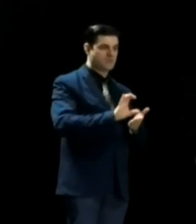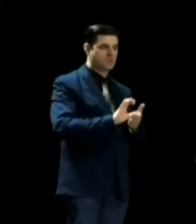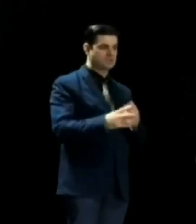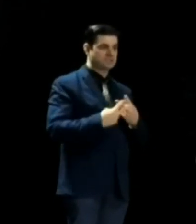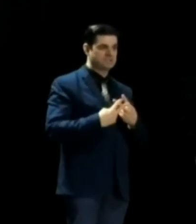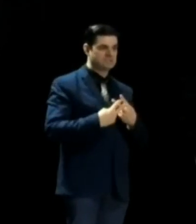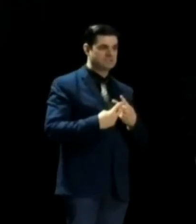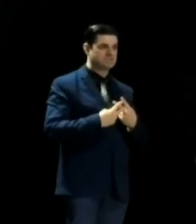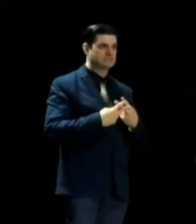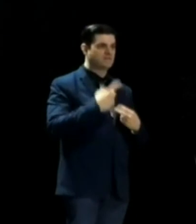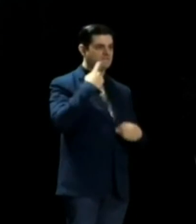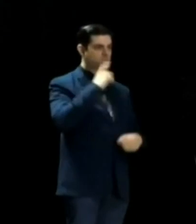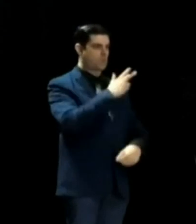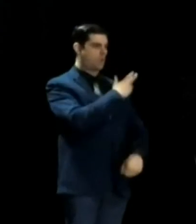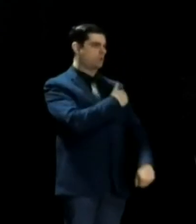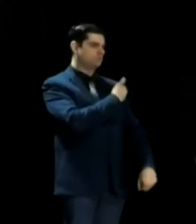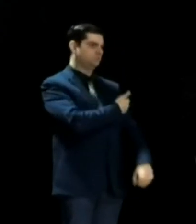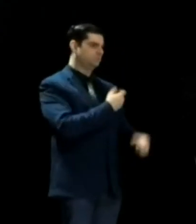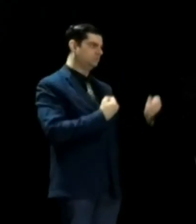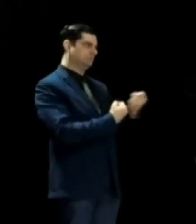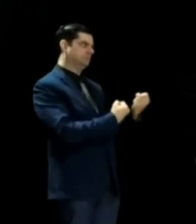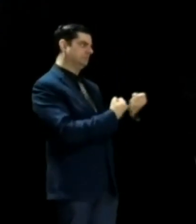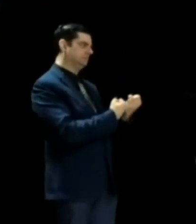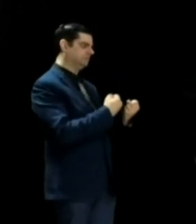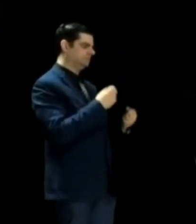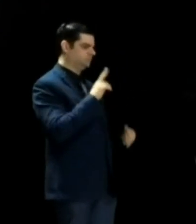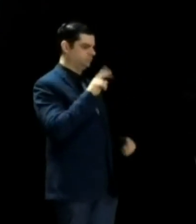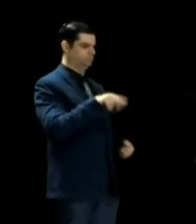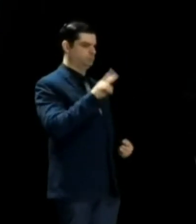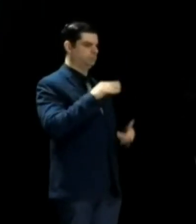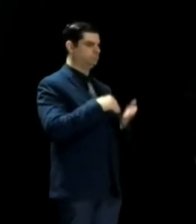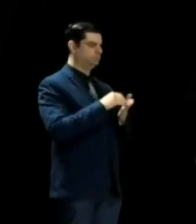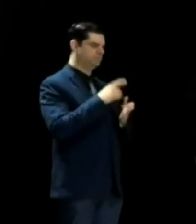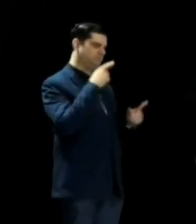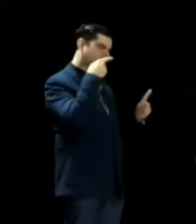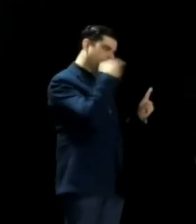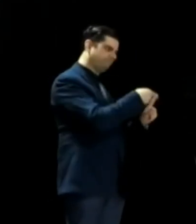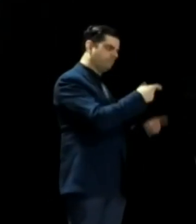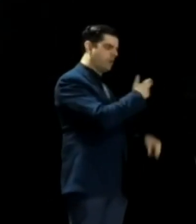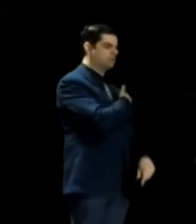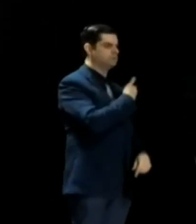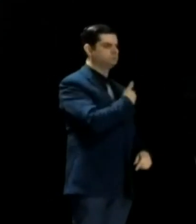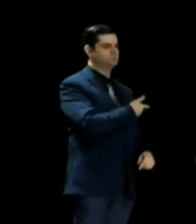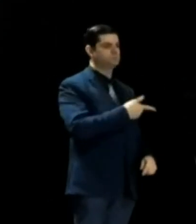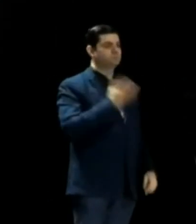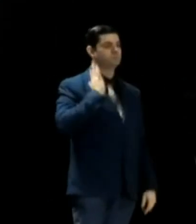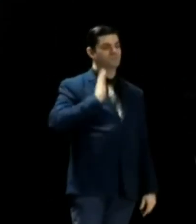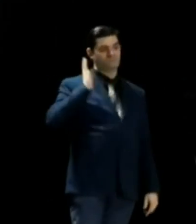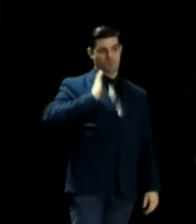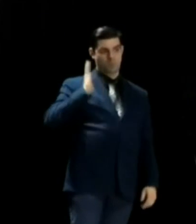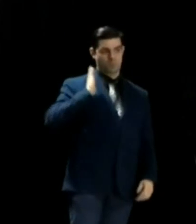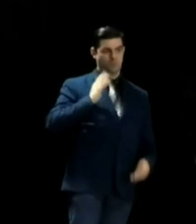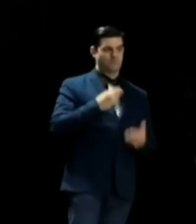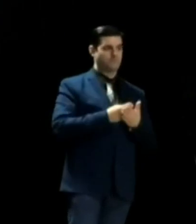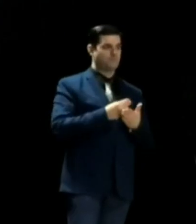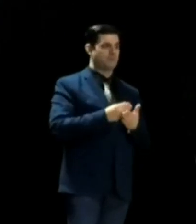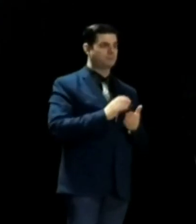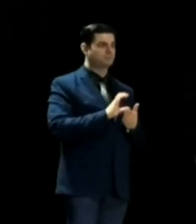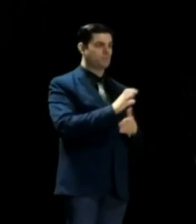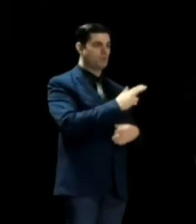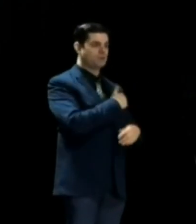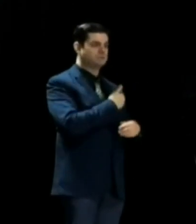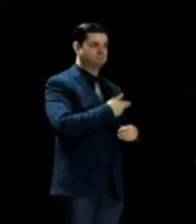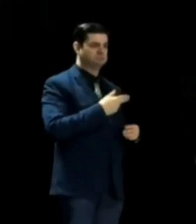and the state budget. So we're going to be putting money in that we've never had to for hospitals. Certainly we would hope they